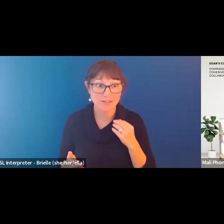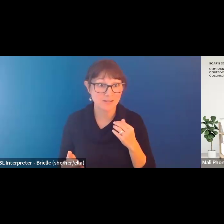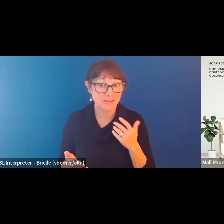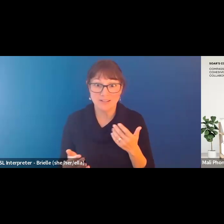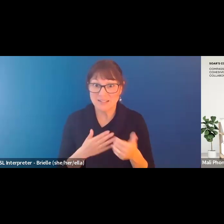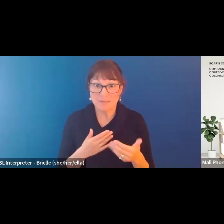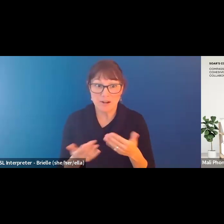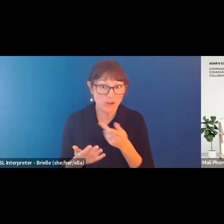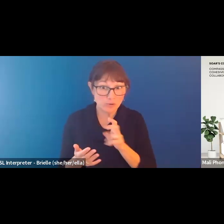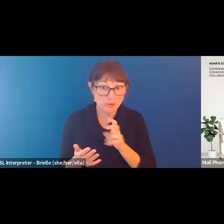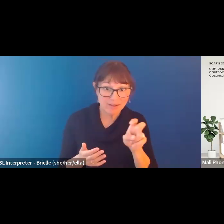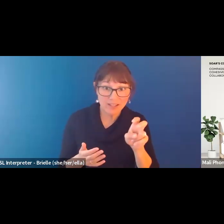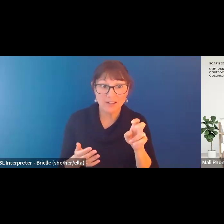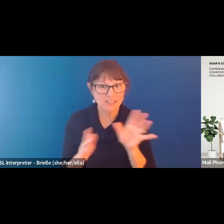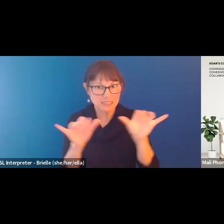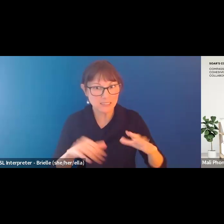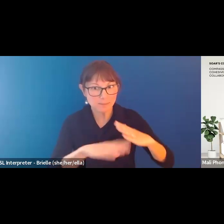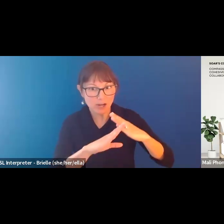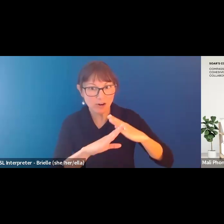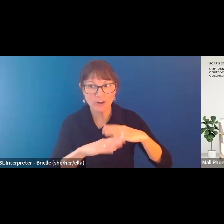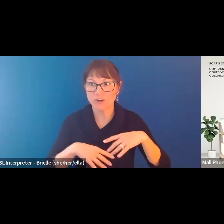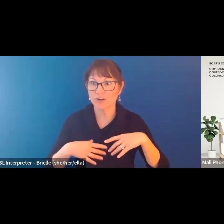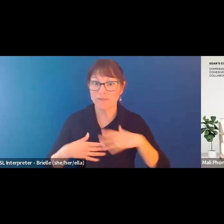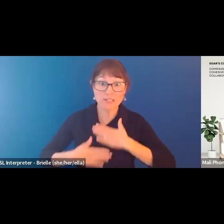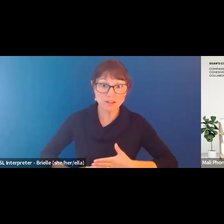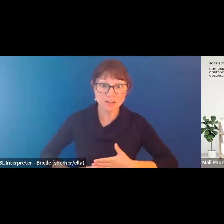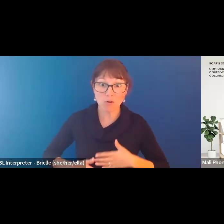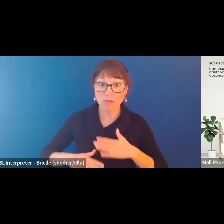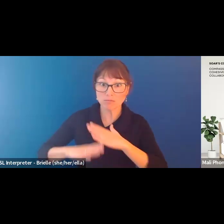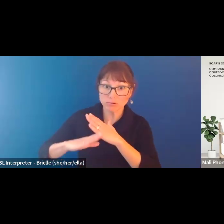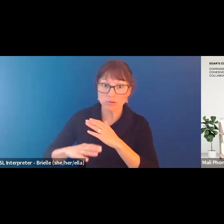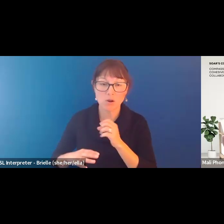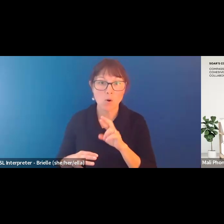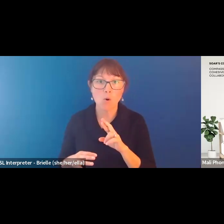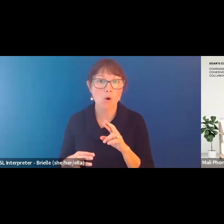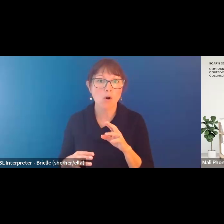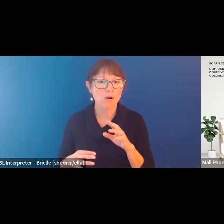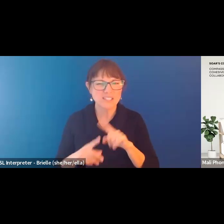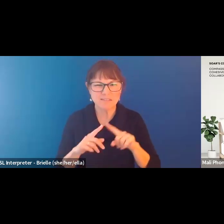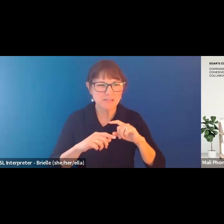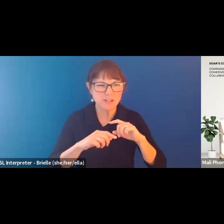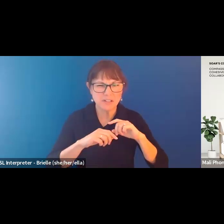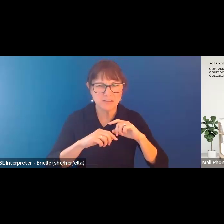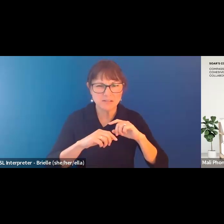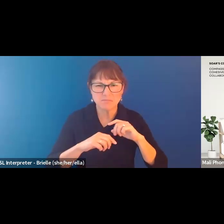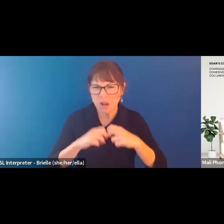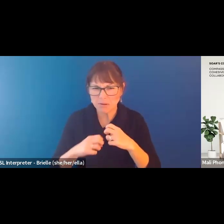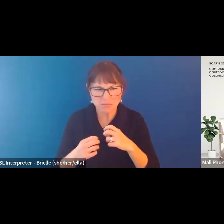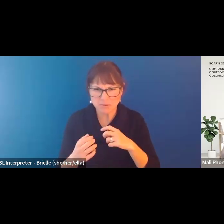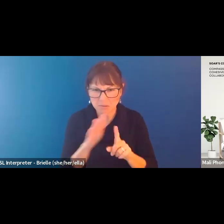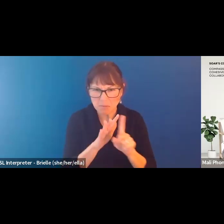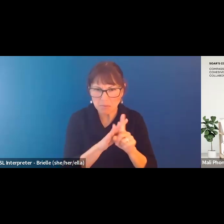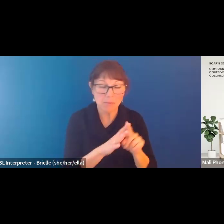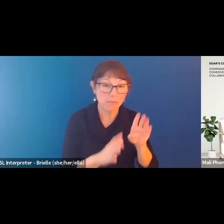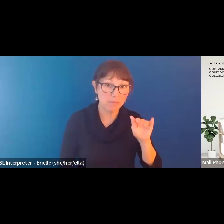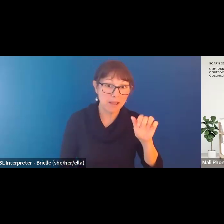was, navigating systemic barriers and physical or obstacles, perhaps dealing with